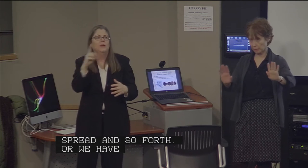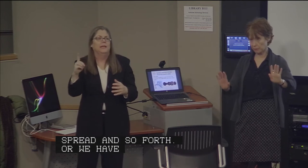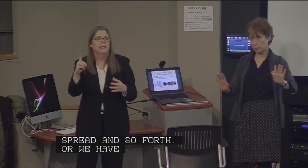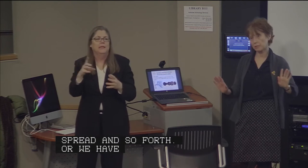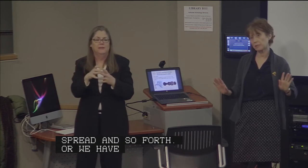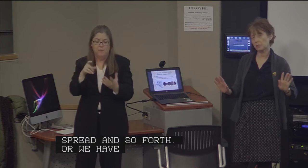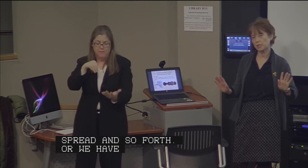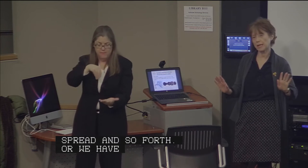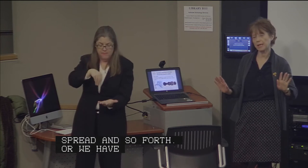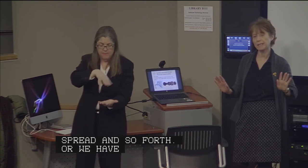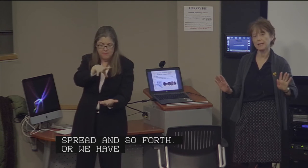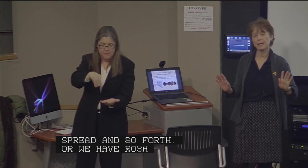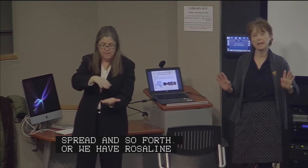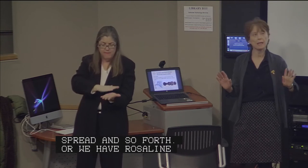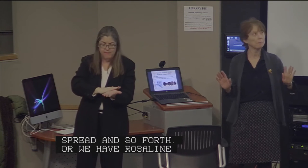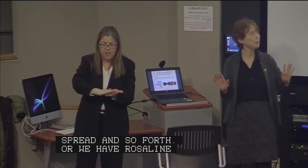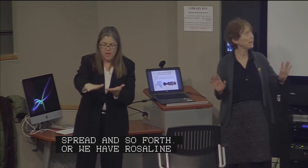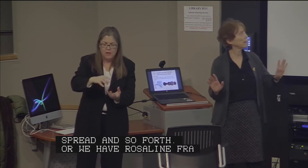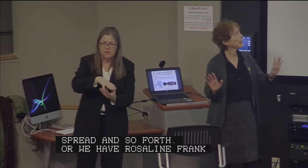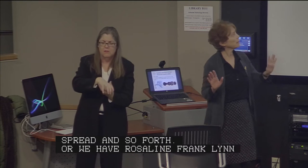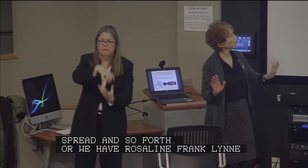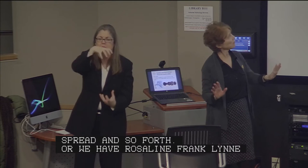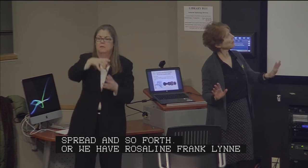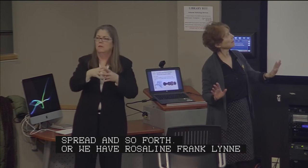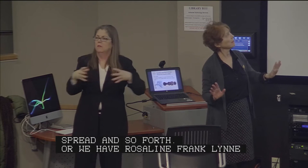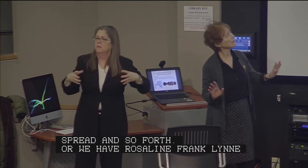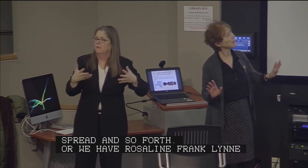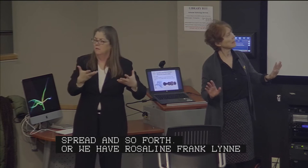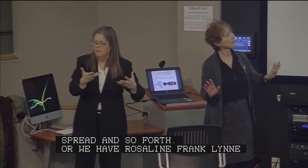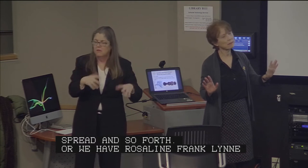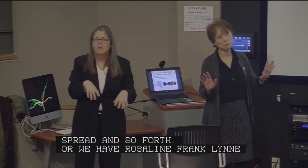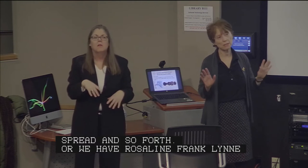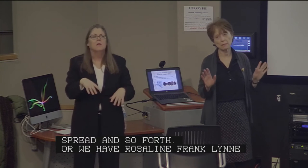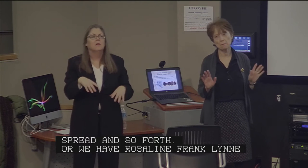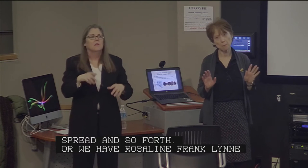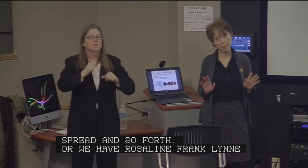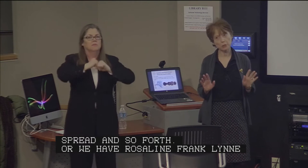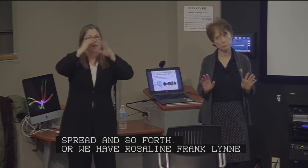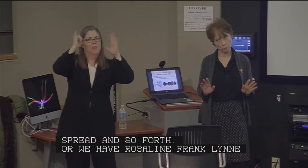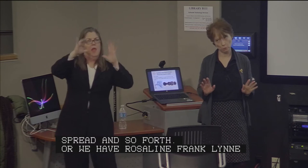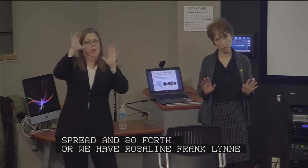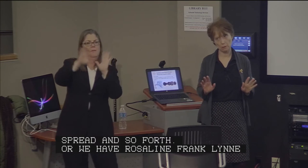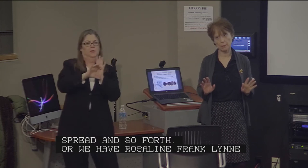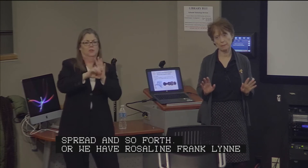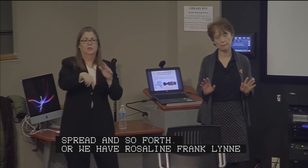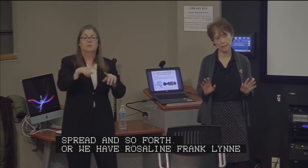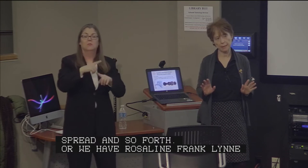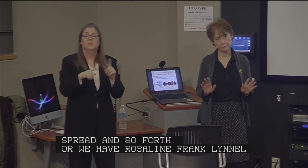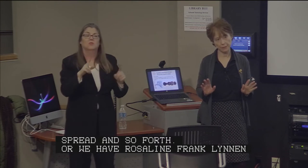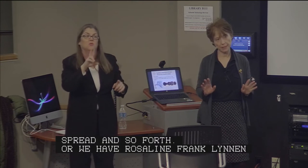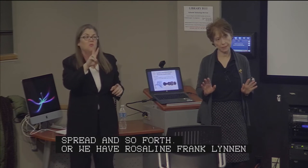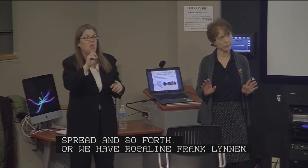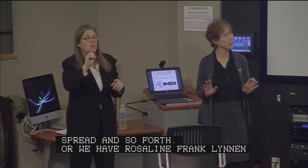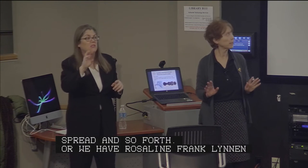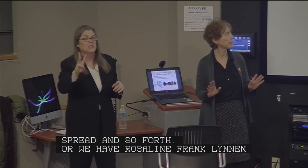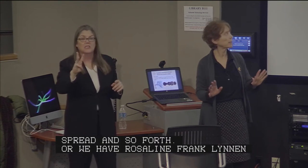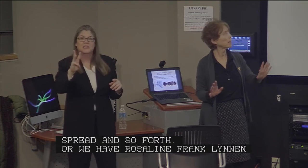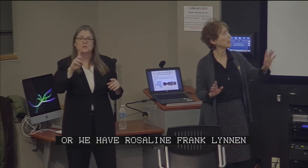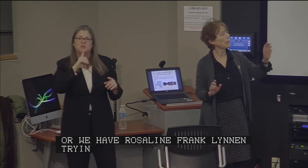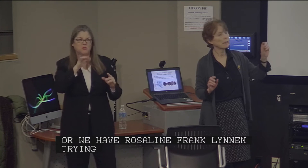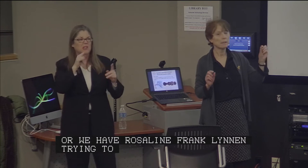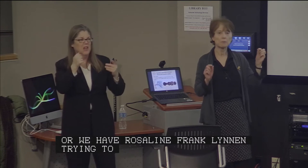X-ray images that she had. But in 2006, there wasn't much more than that face